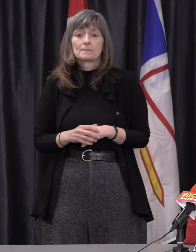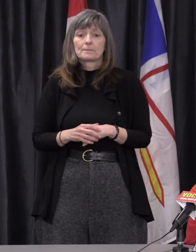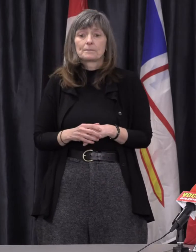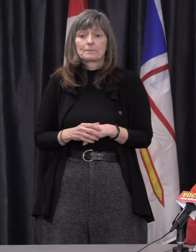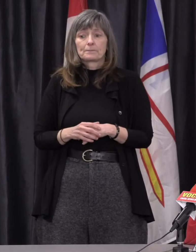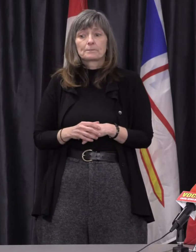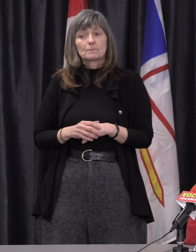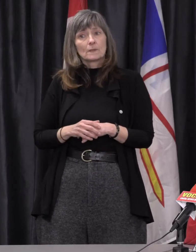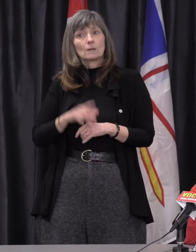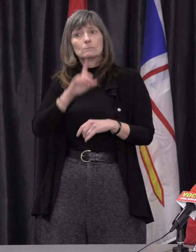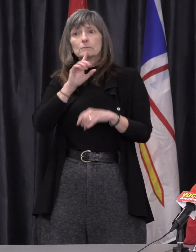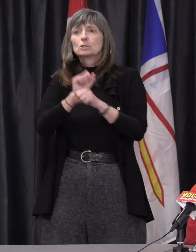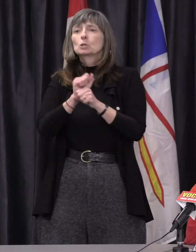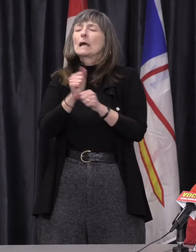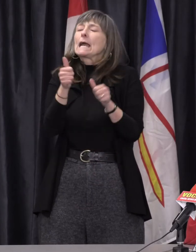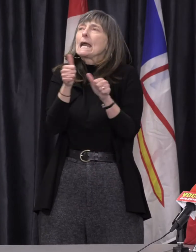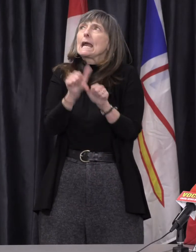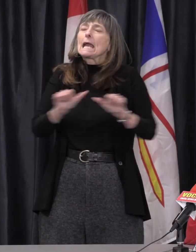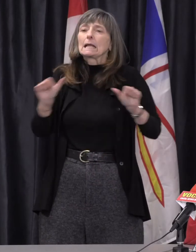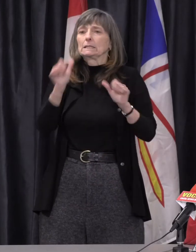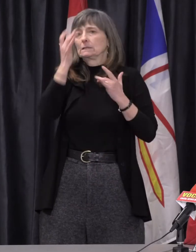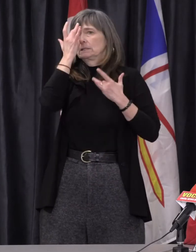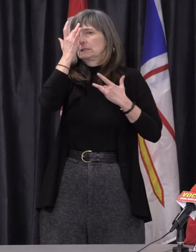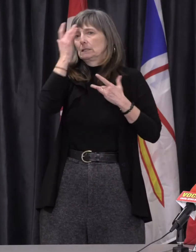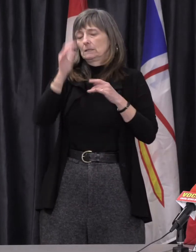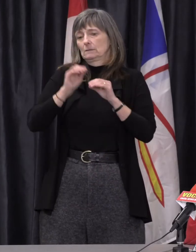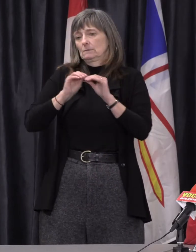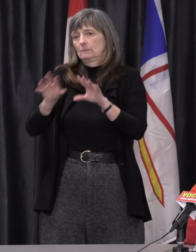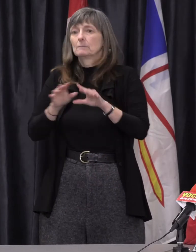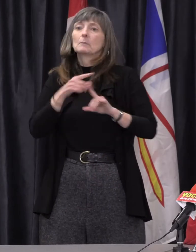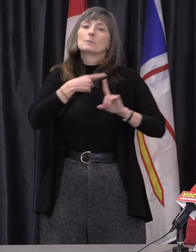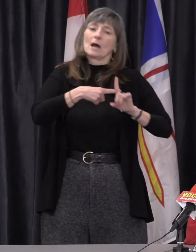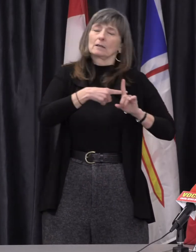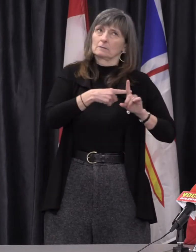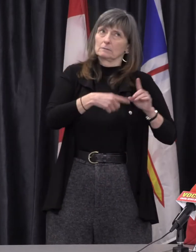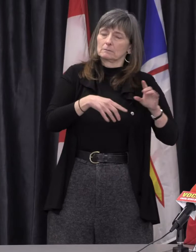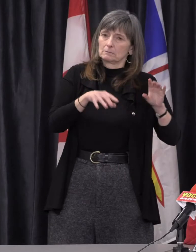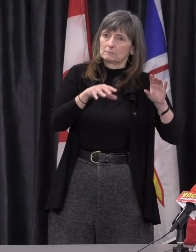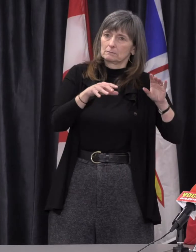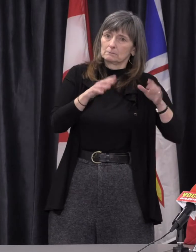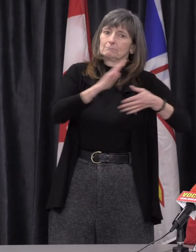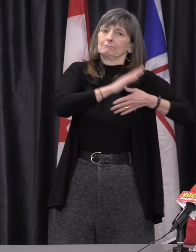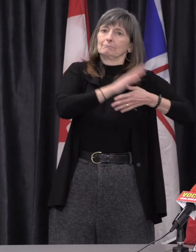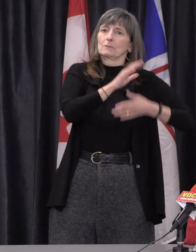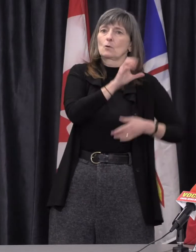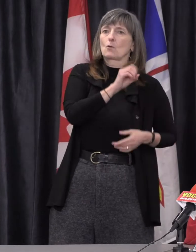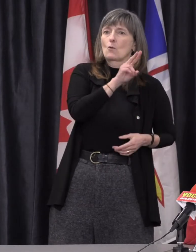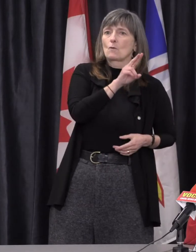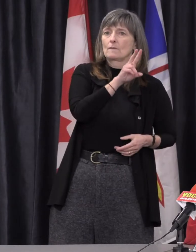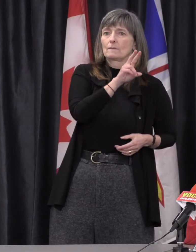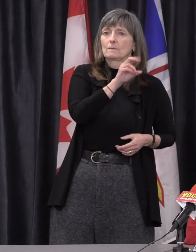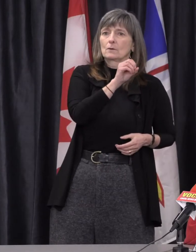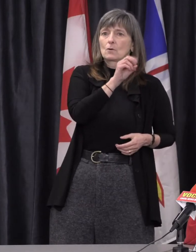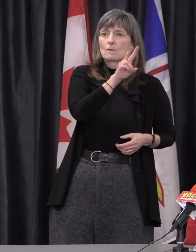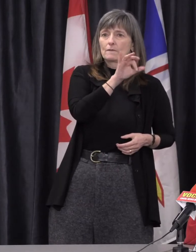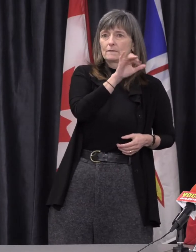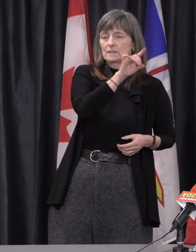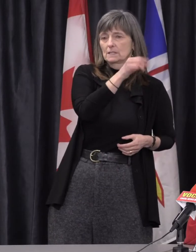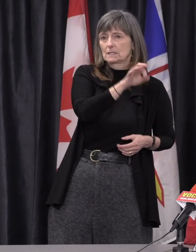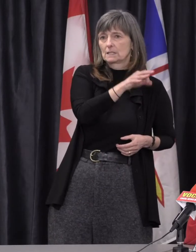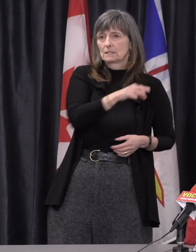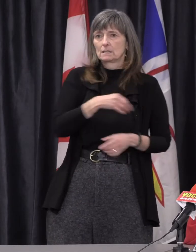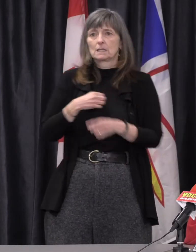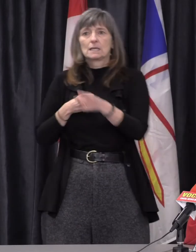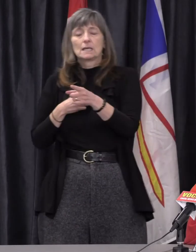reduce the spread of any potential viruses, but certainly to reduce the risk of spread of COVID-19. Is testing only effective